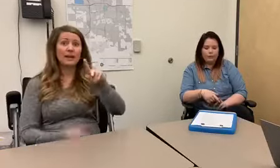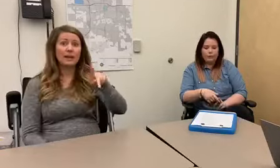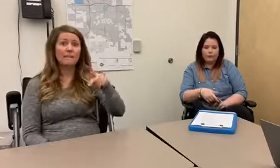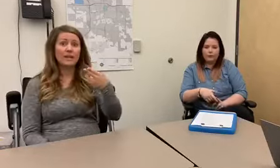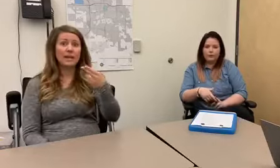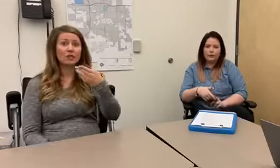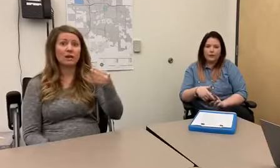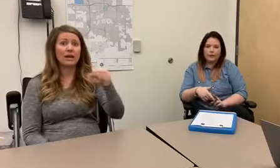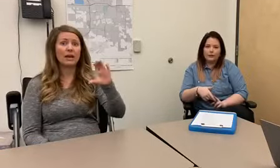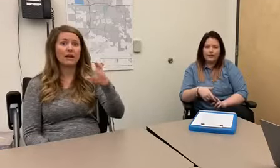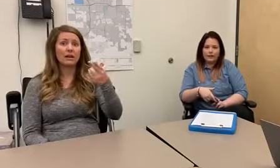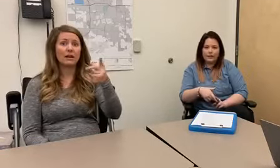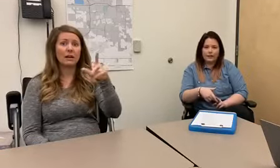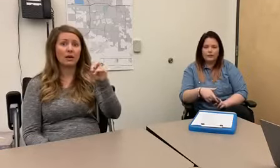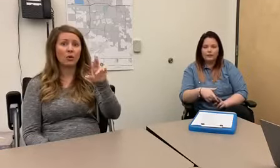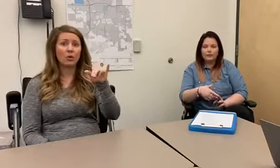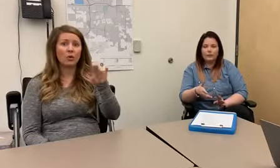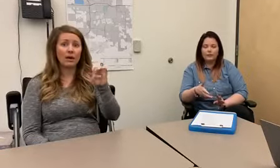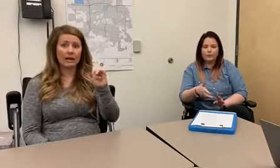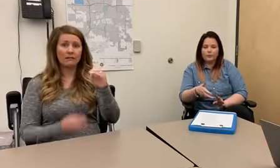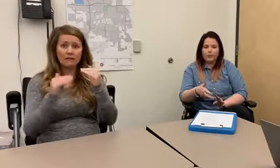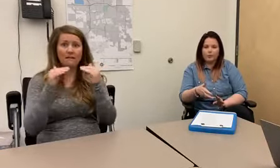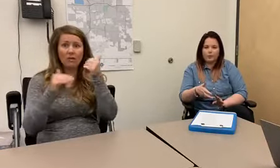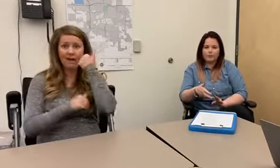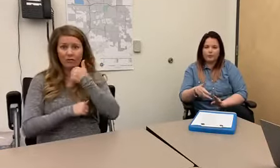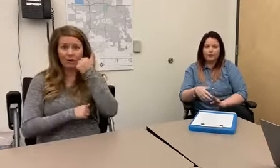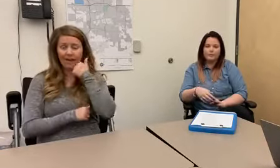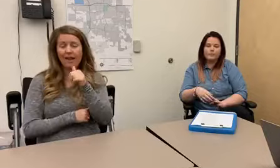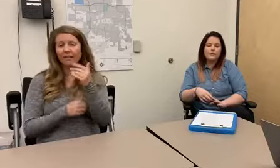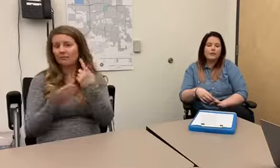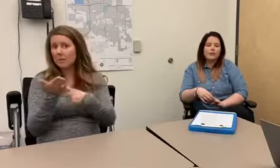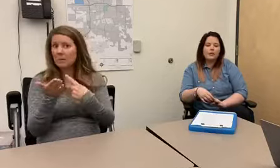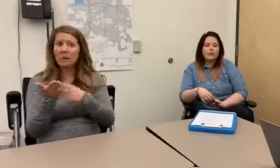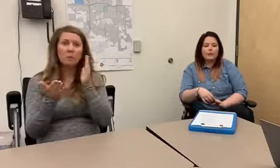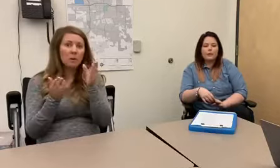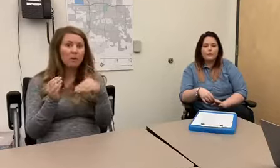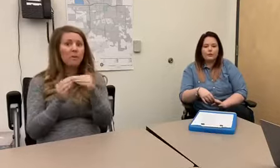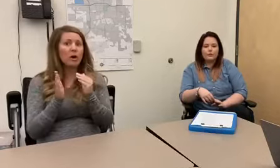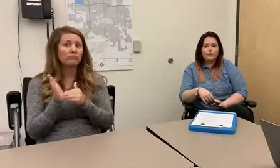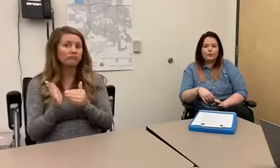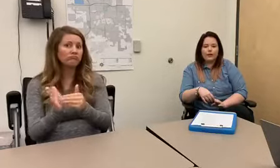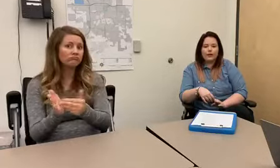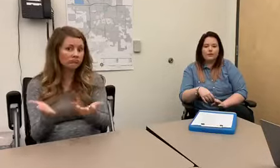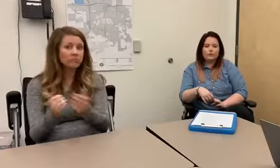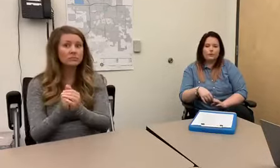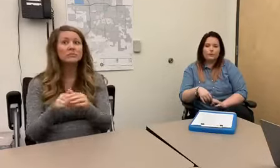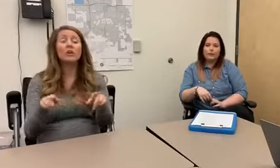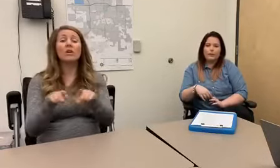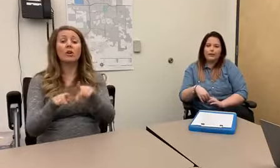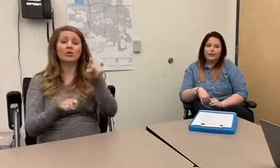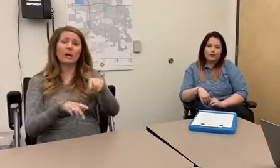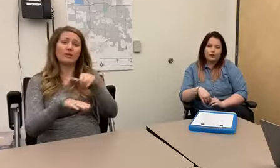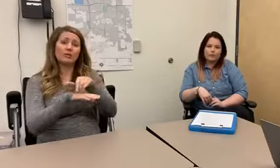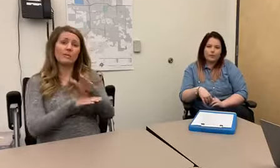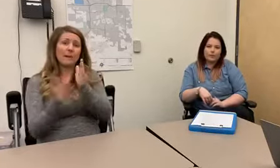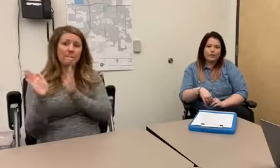chlorine levels every day. Sometimes they'll do that more often. They've also had to submit plans to our department